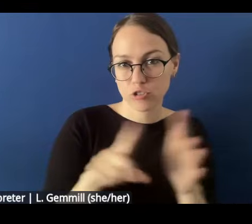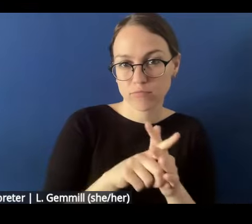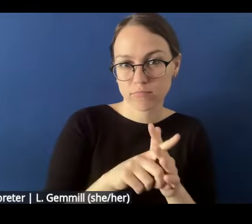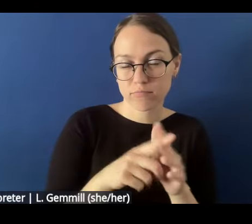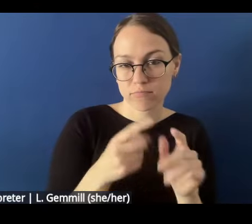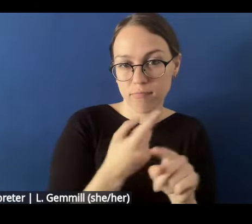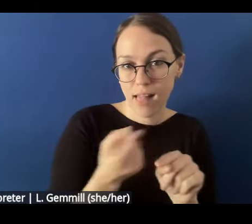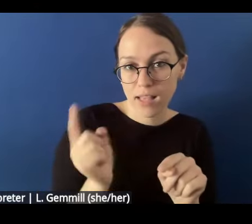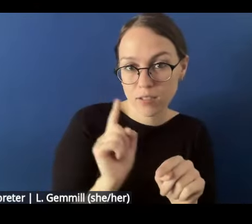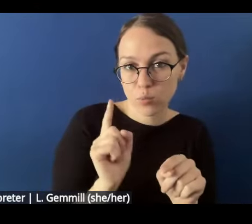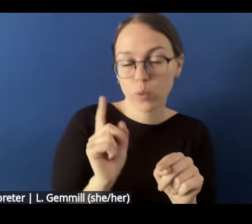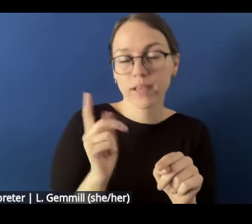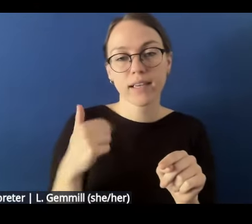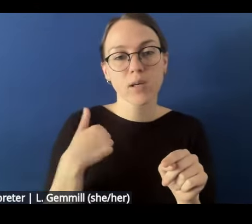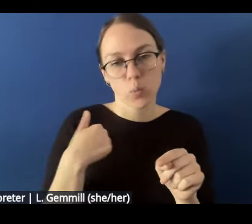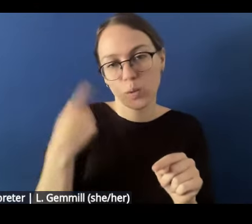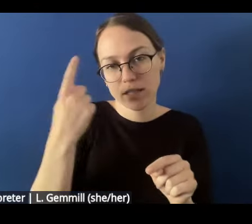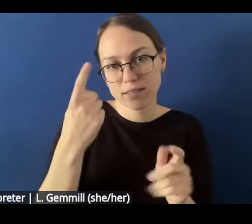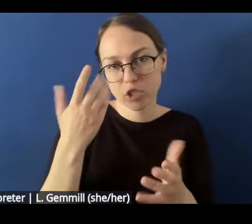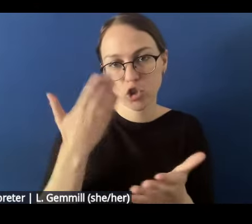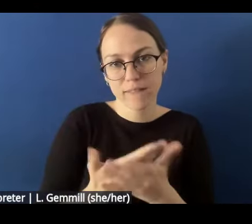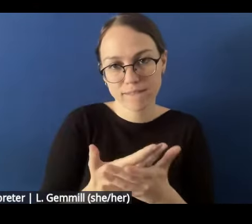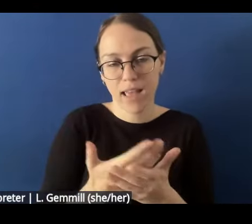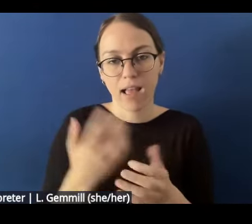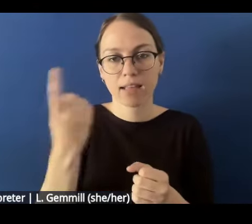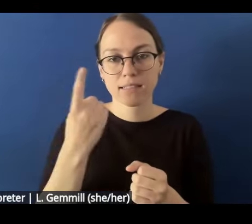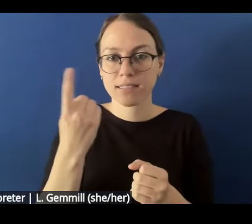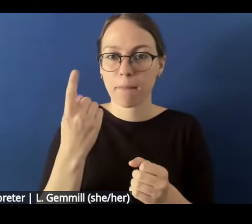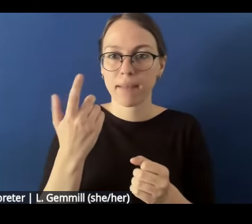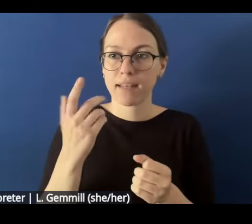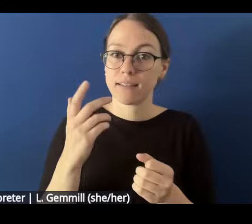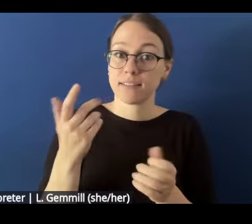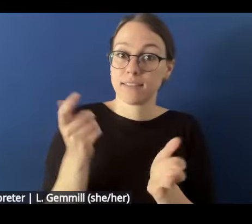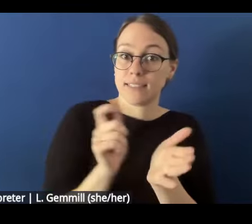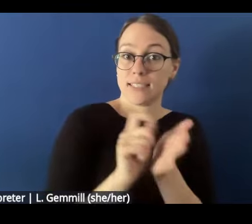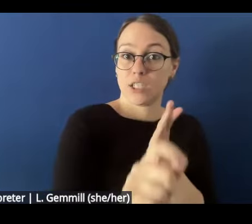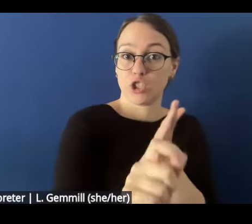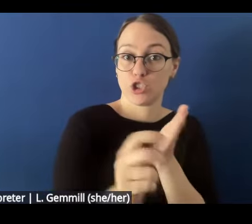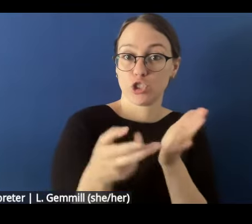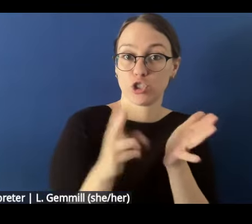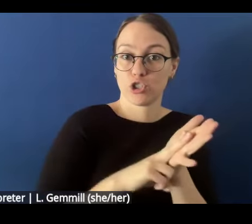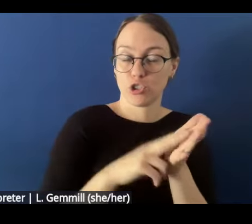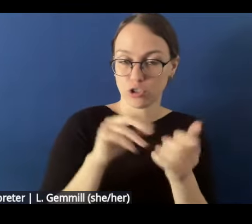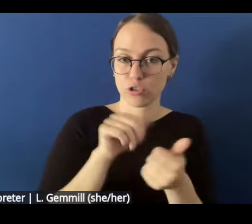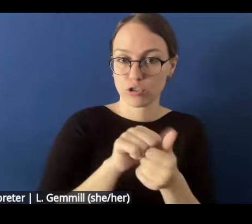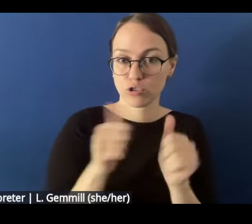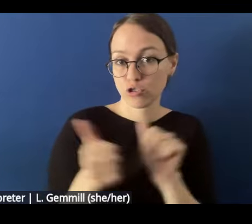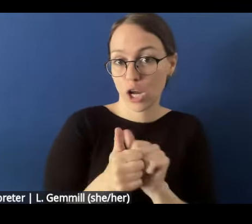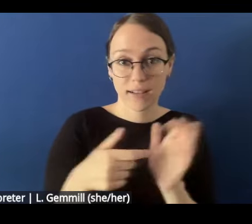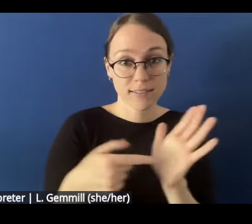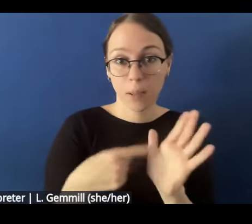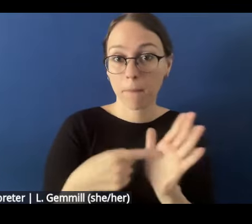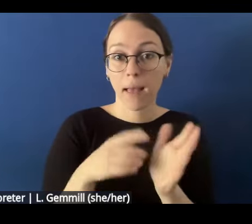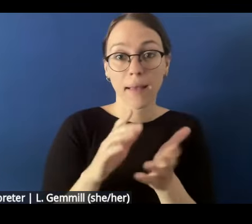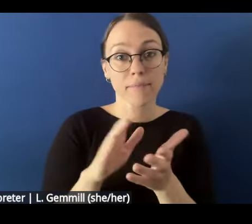right? Somebody's hand might be a lot shakier as they're signing a petition form than it's going to be as you're in, and then when you're in